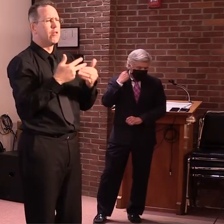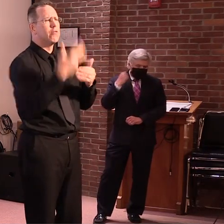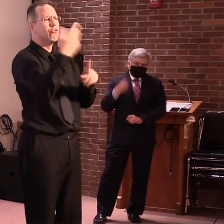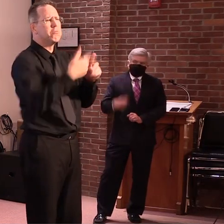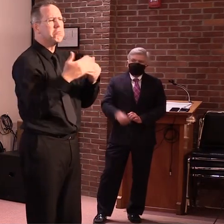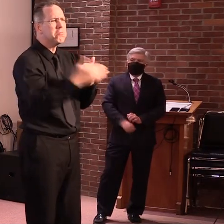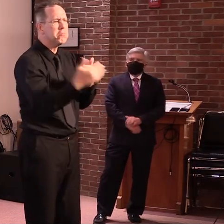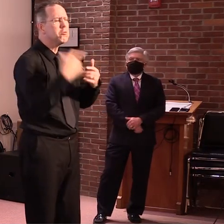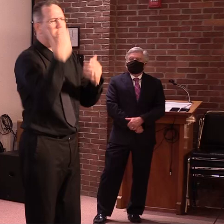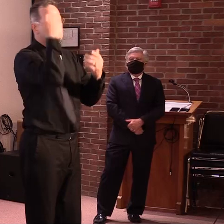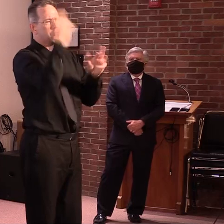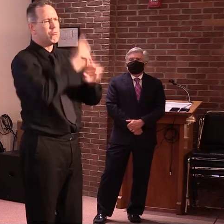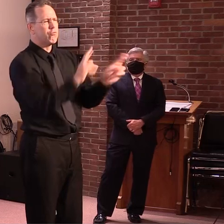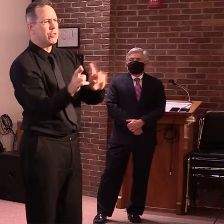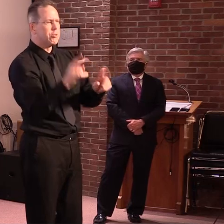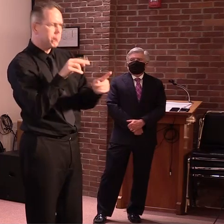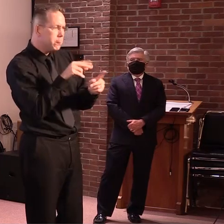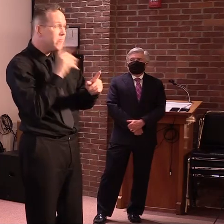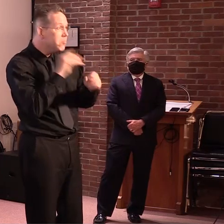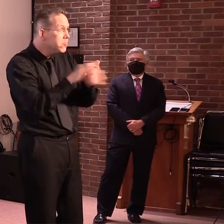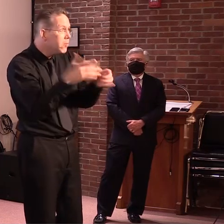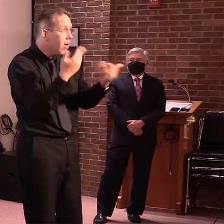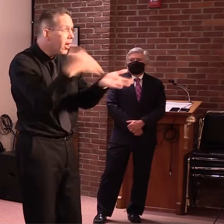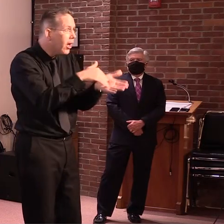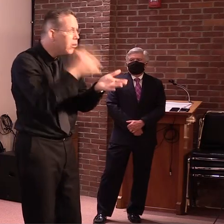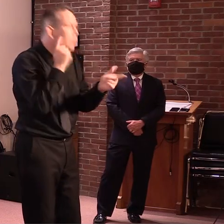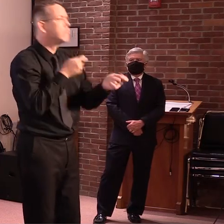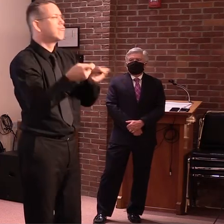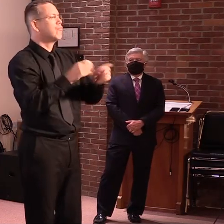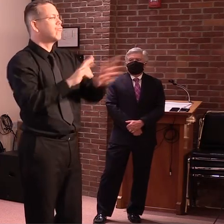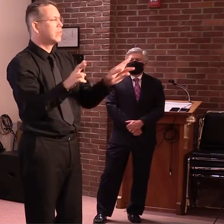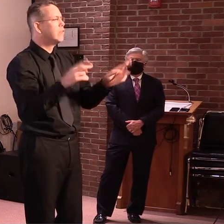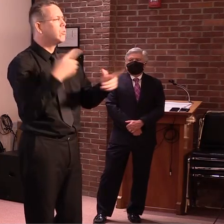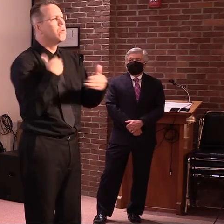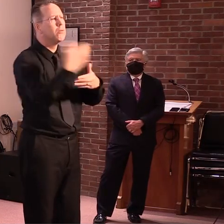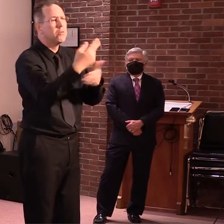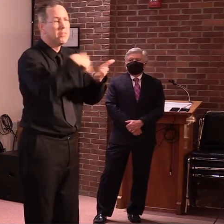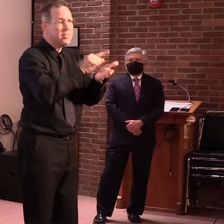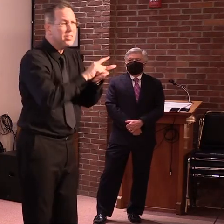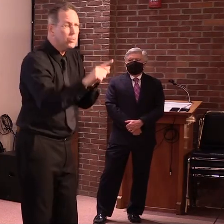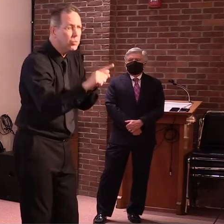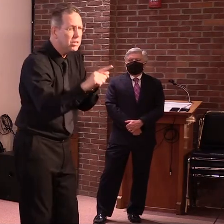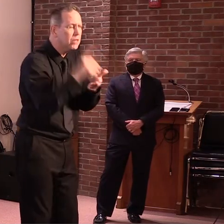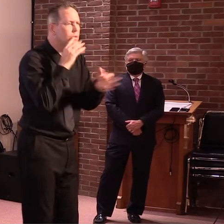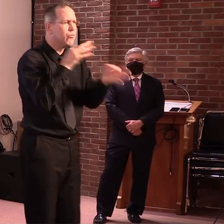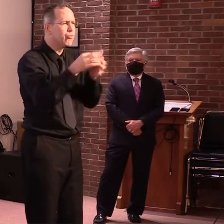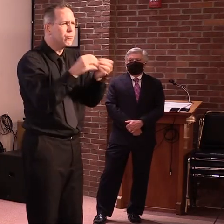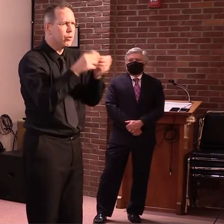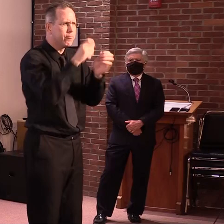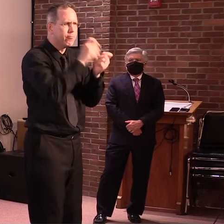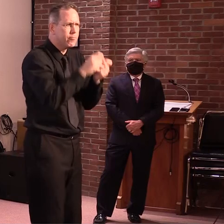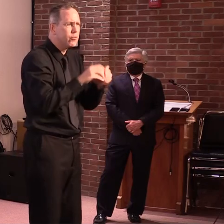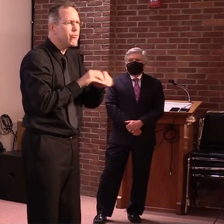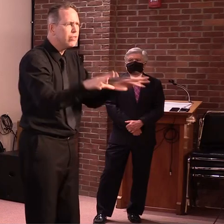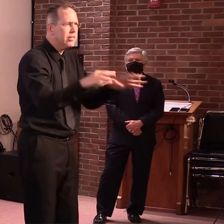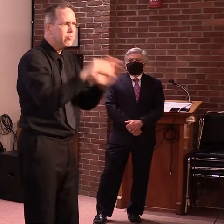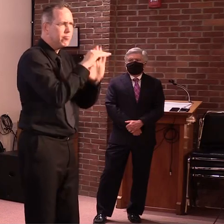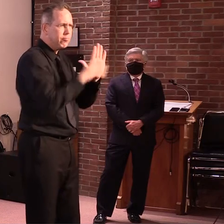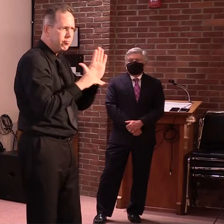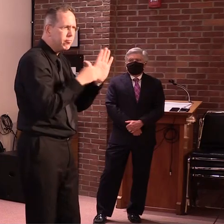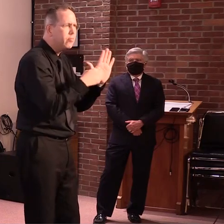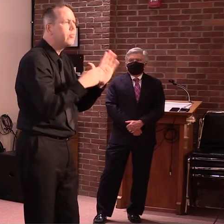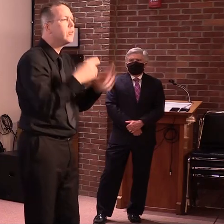jointly next week, and we anticipate some legislative changes may be needed as well, including to the